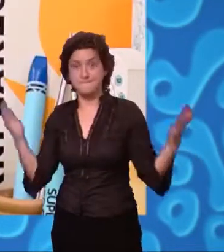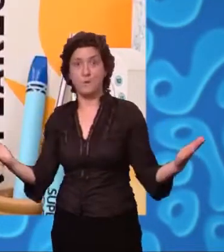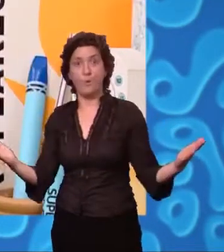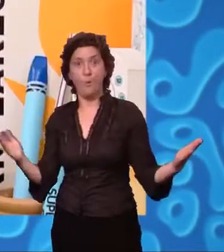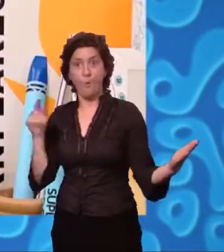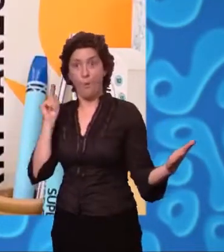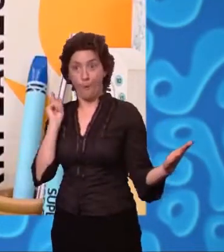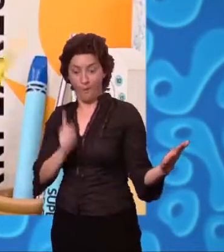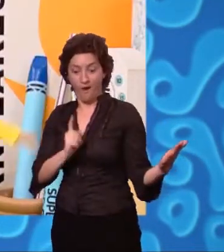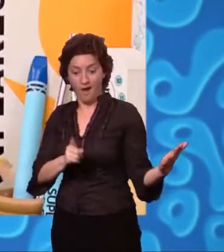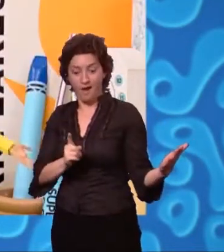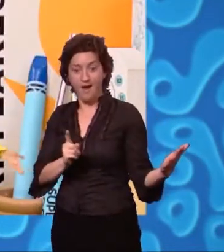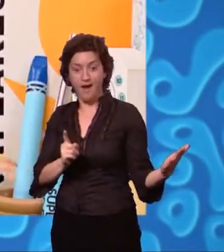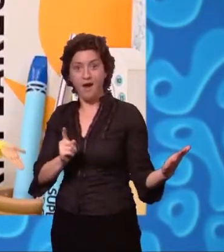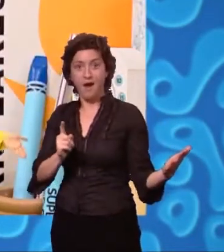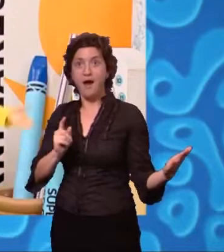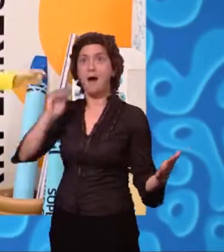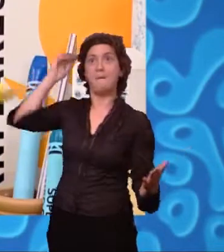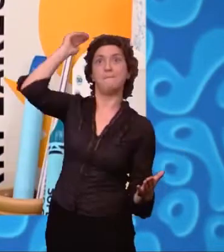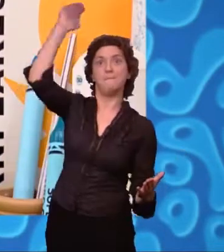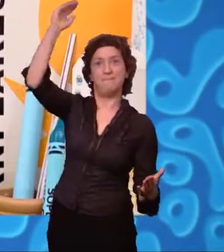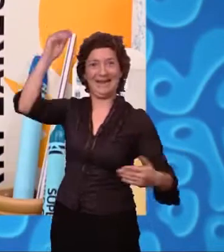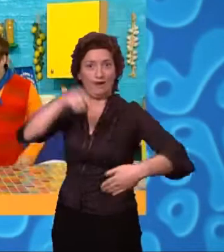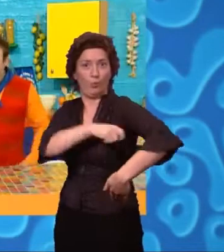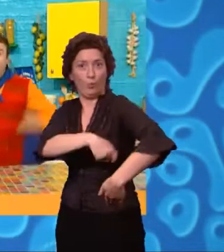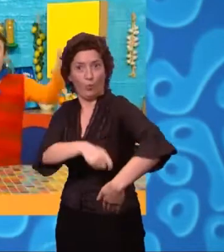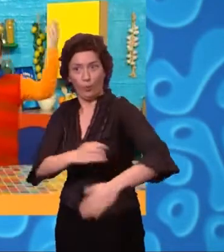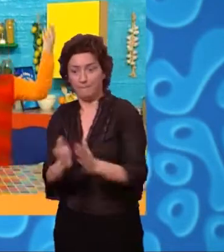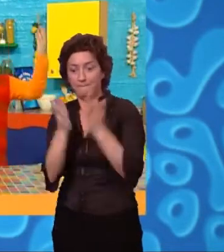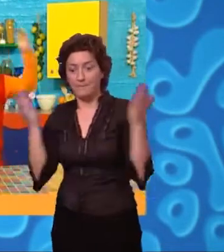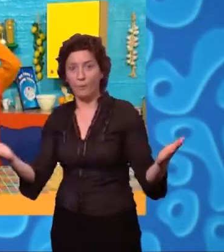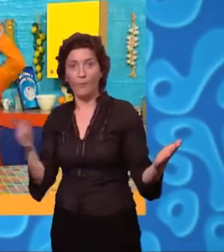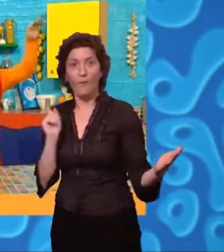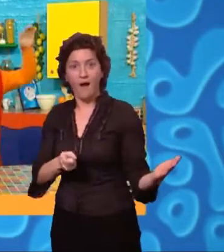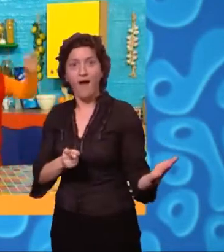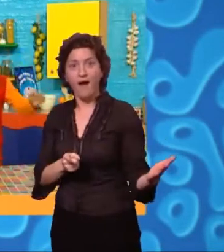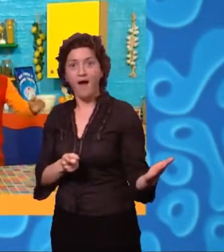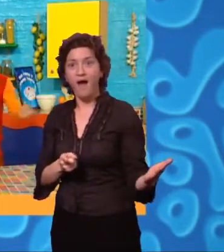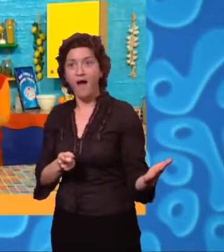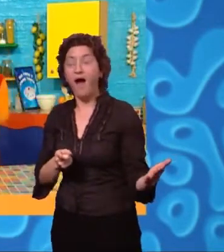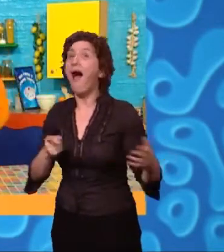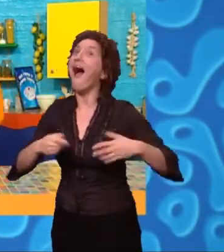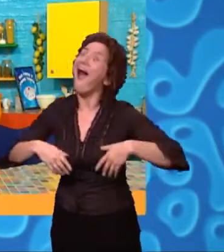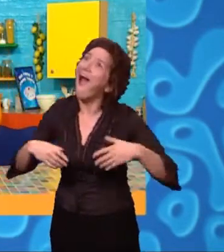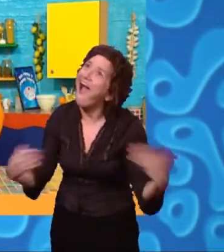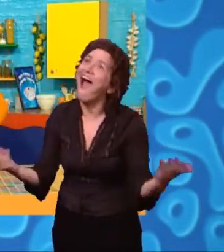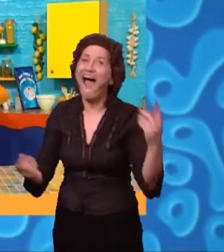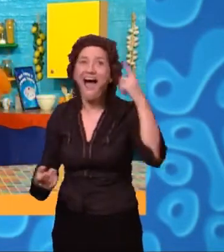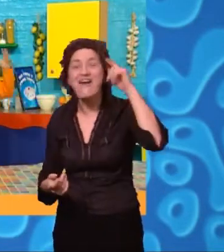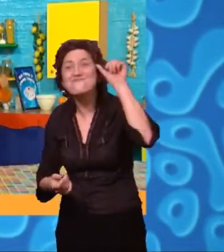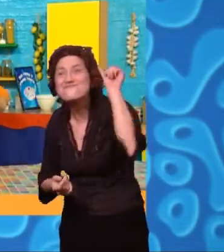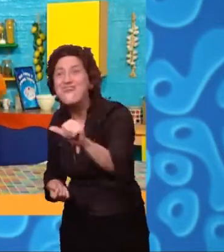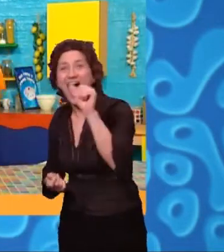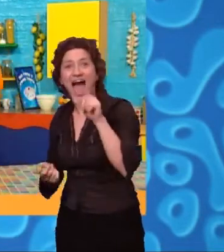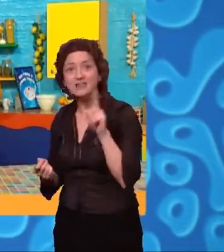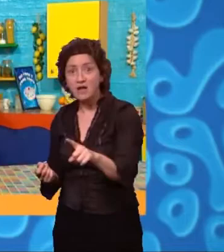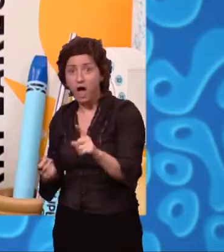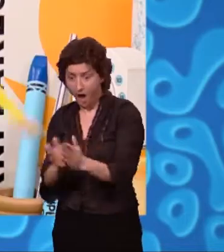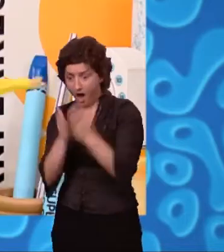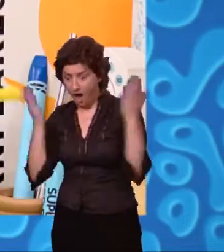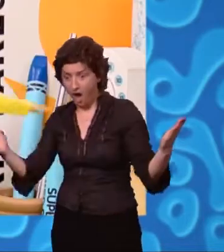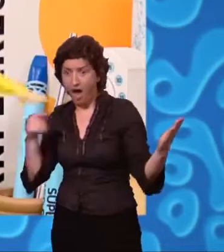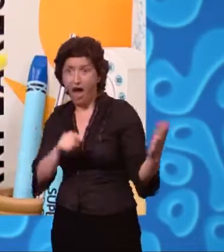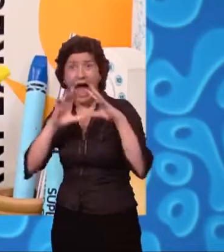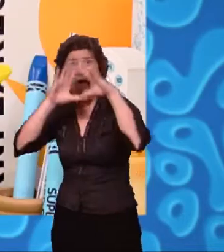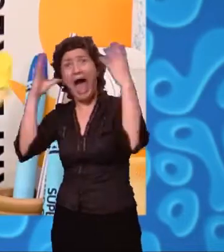I know! Big Cook's Big Cookery Book! Of course, the Big Cookery Book. There's recipes for everything in there.